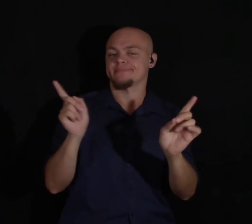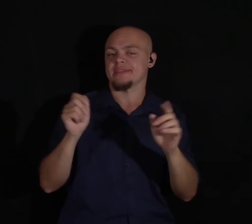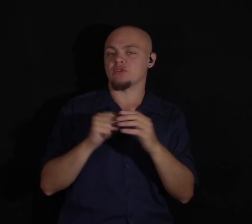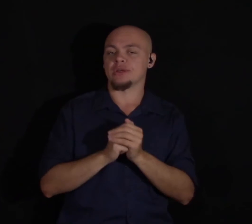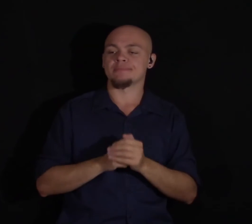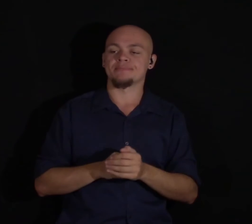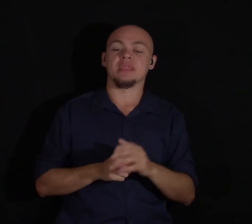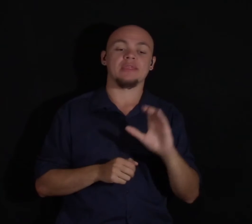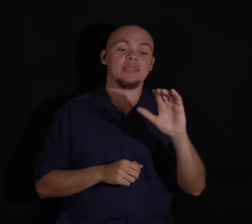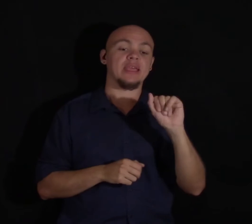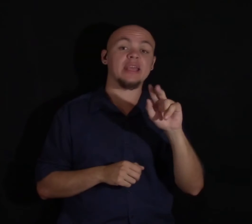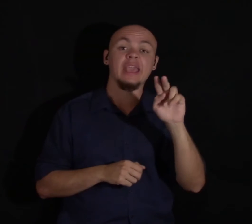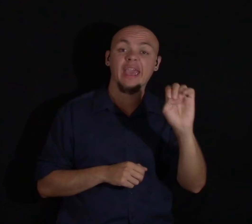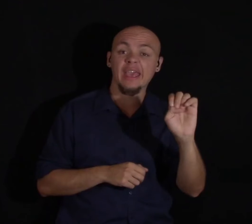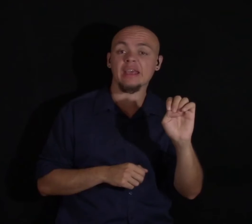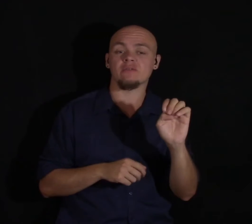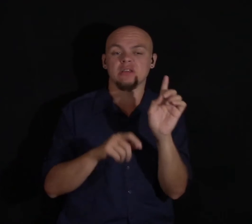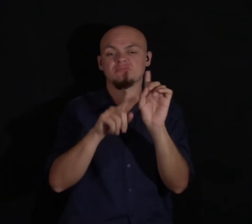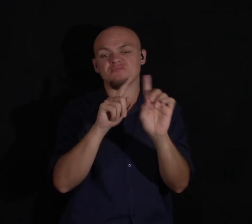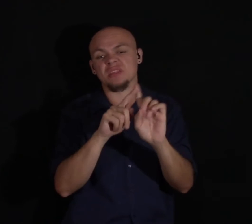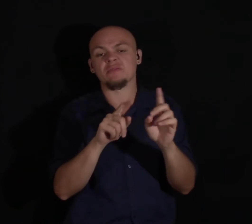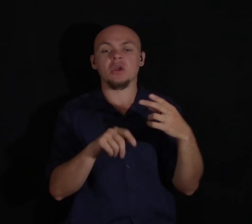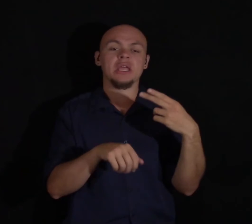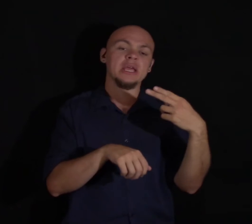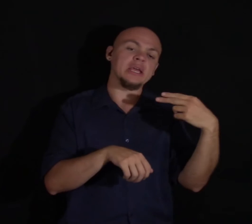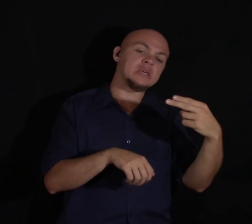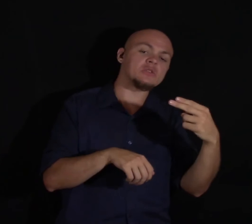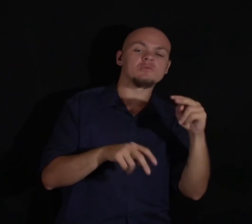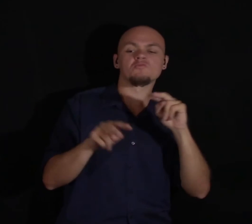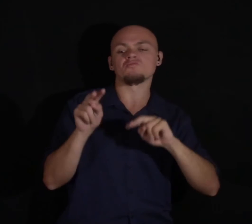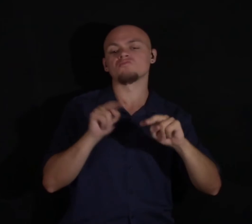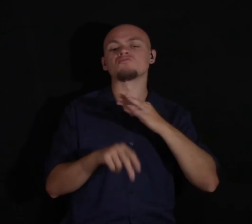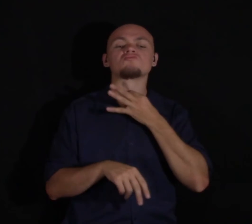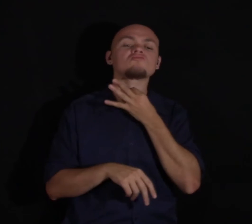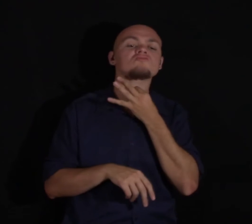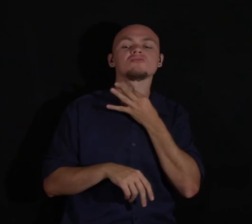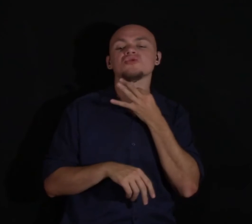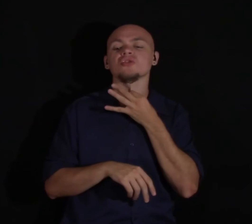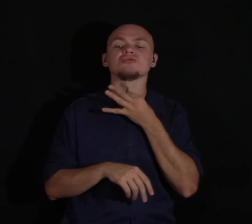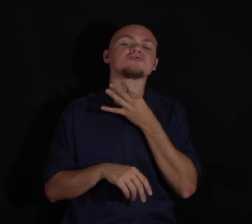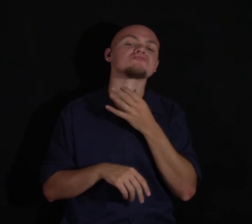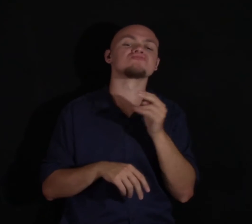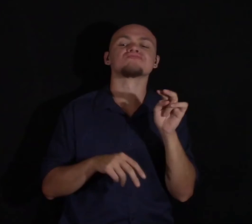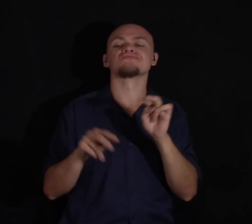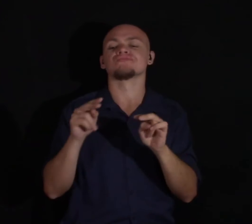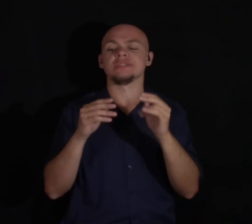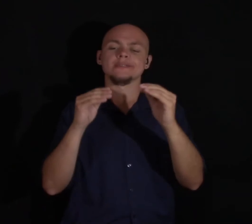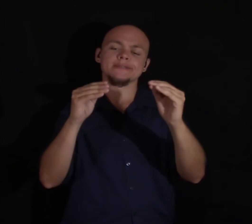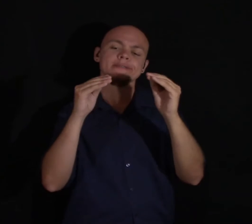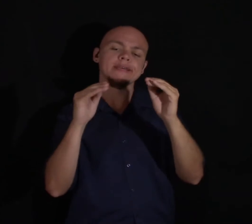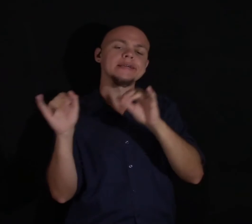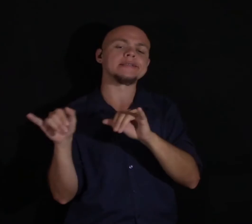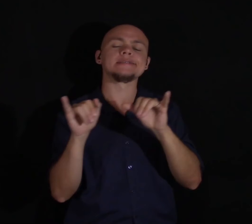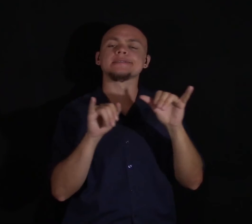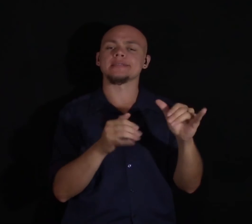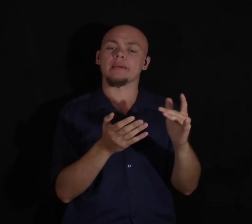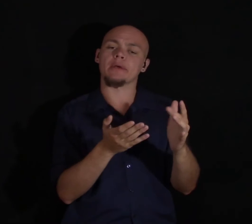and the little cabinets of natural history, where the curiosities are disposed in the same manner as in the collections at Cervaux and